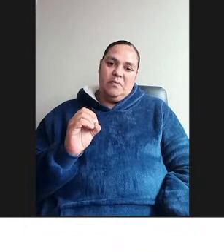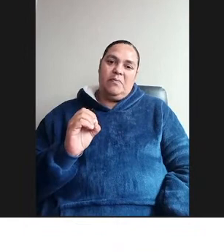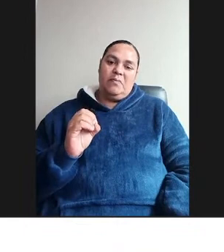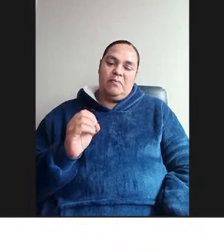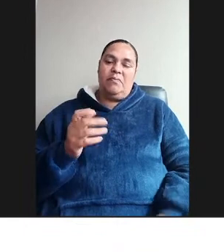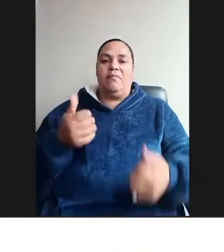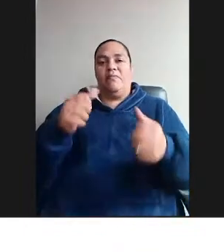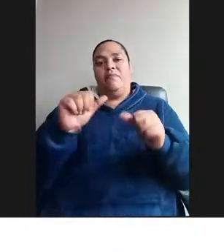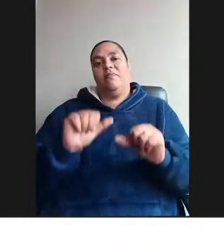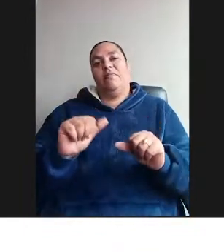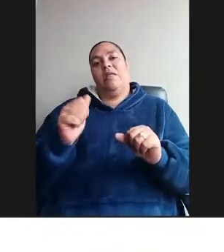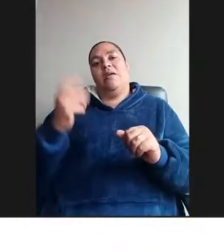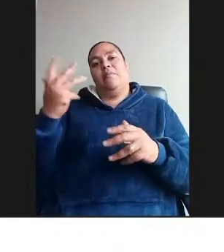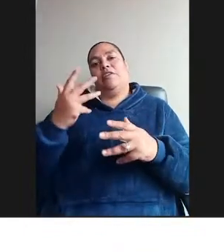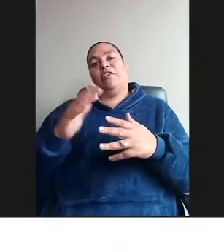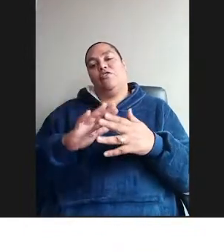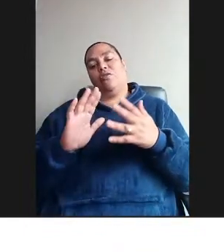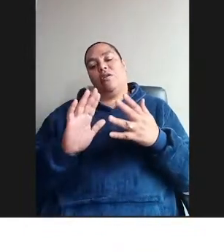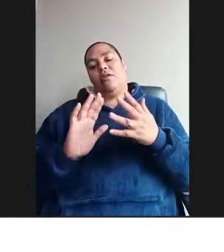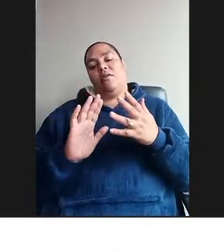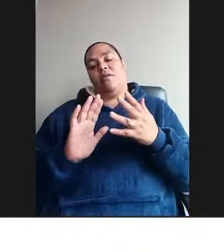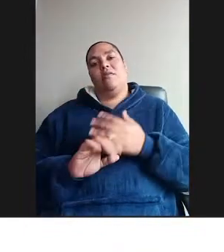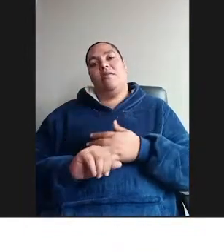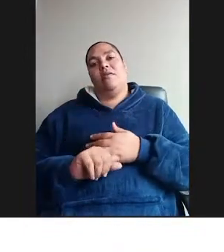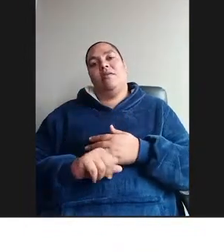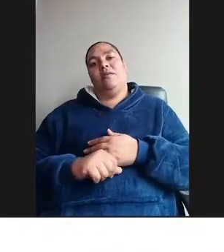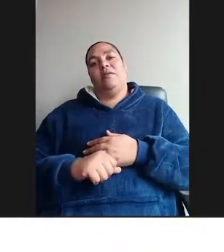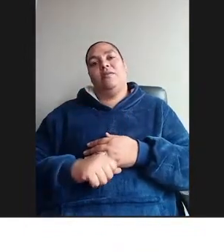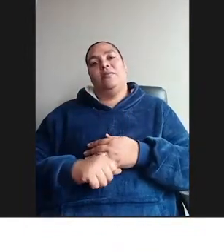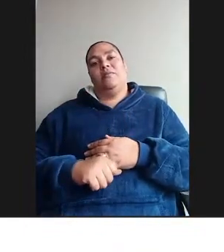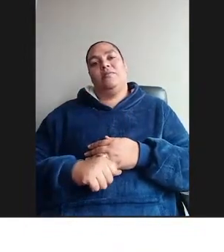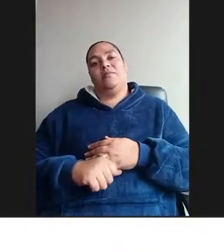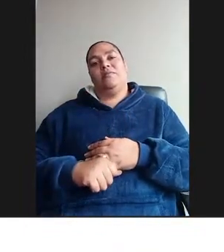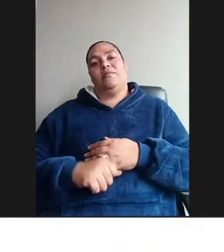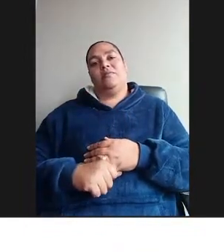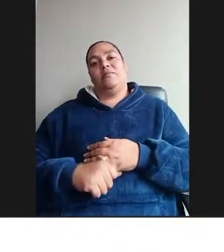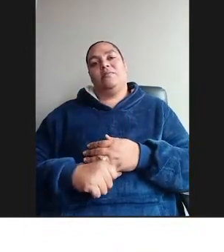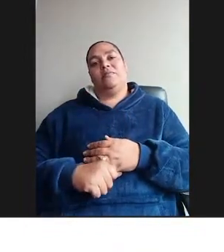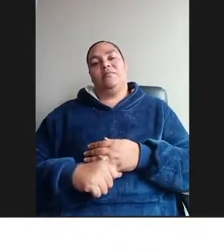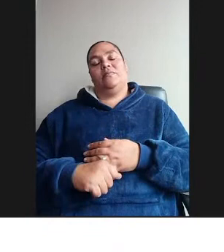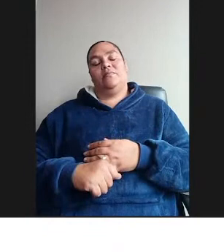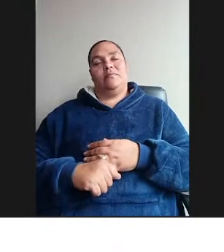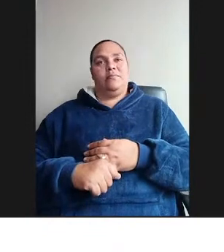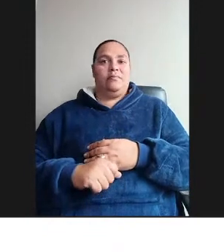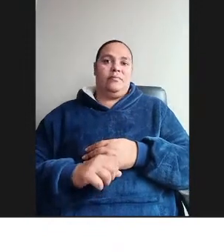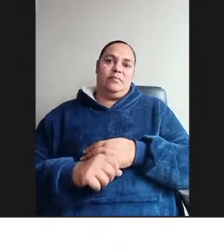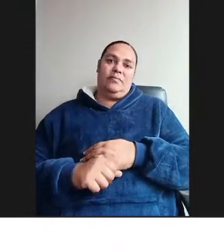presentation.